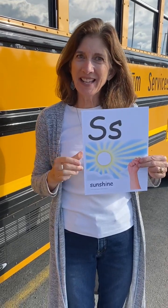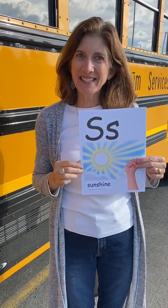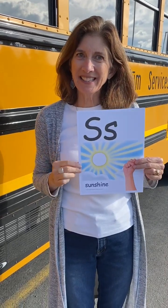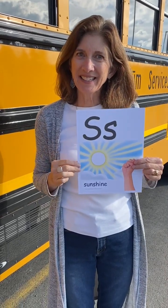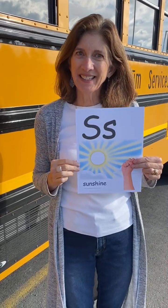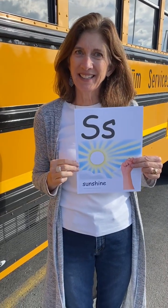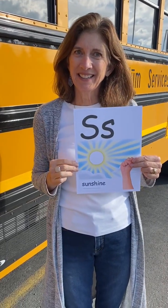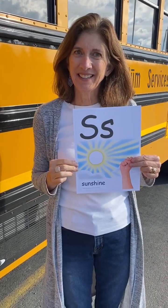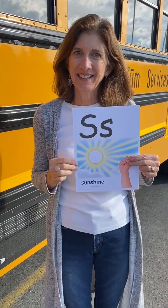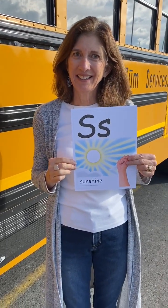S?